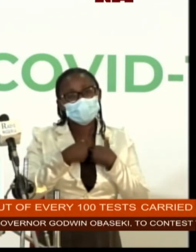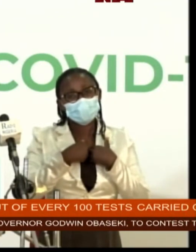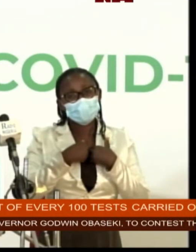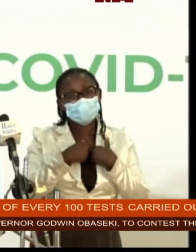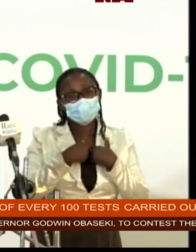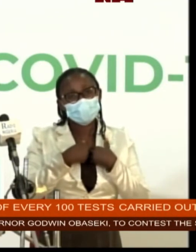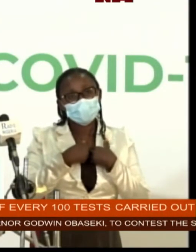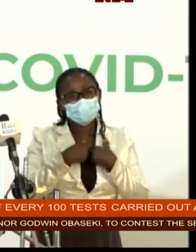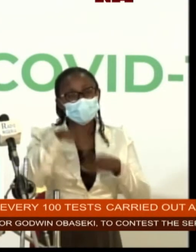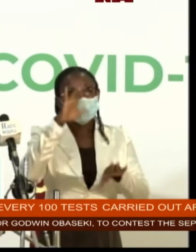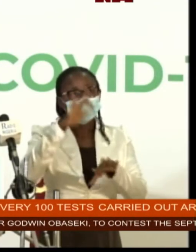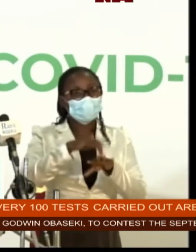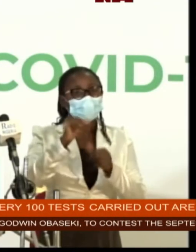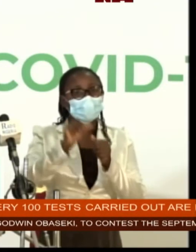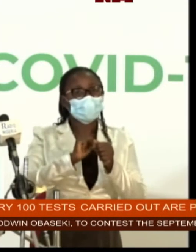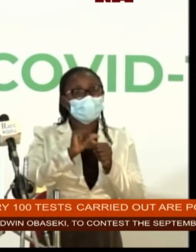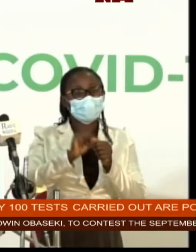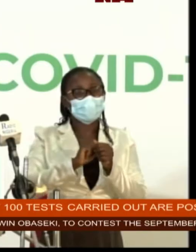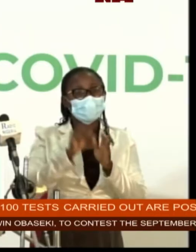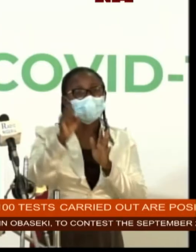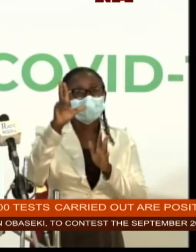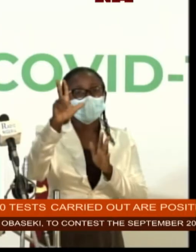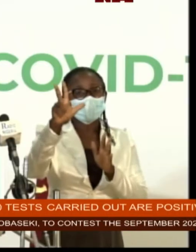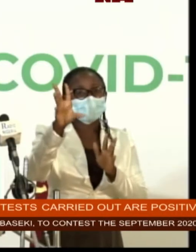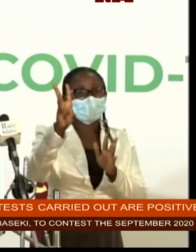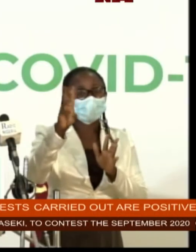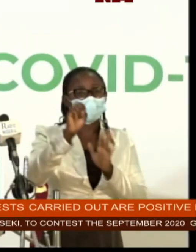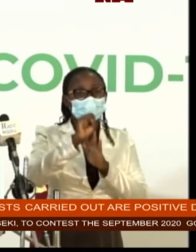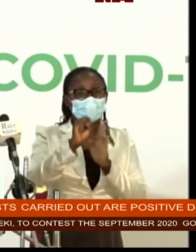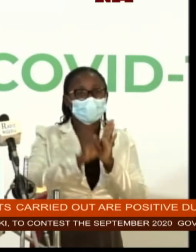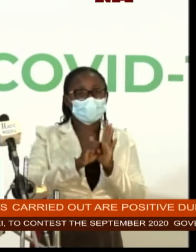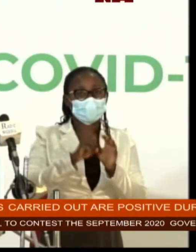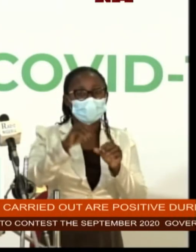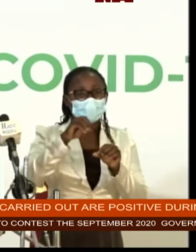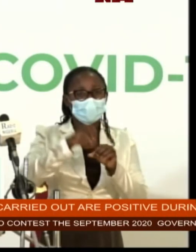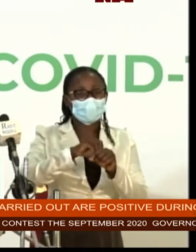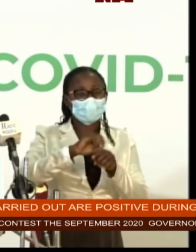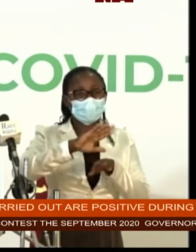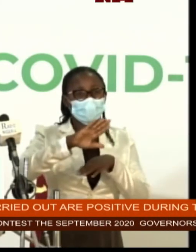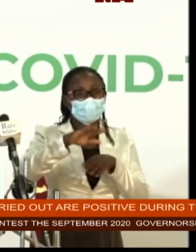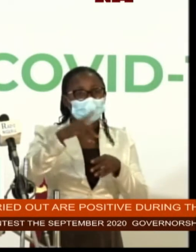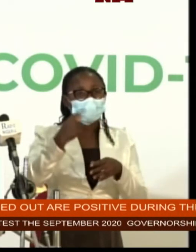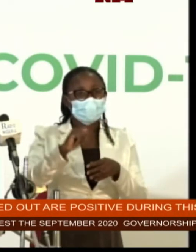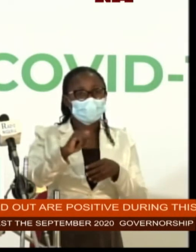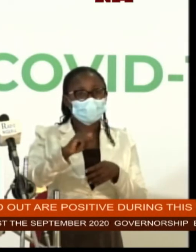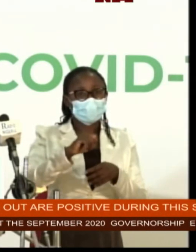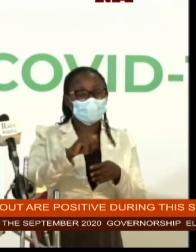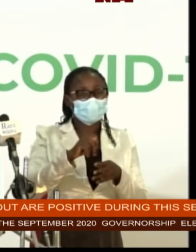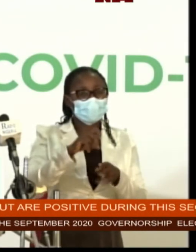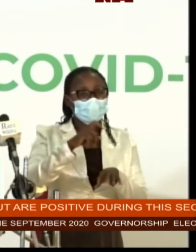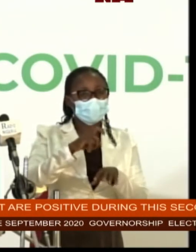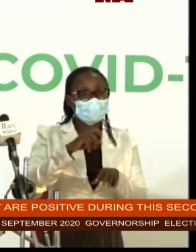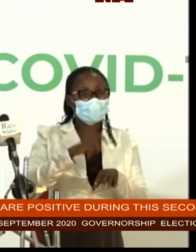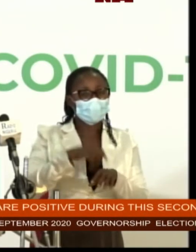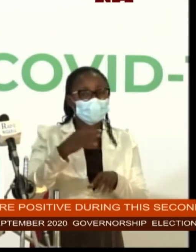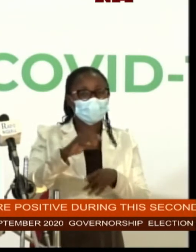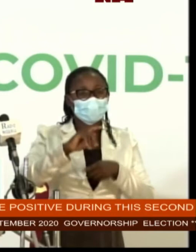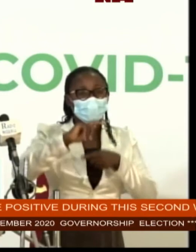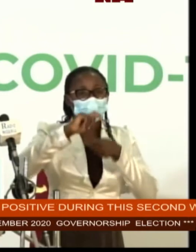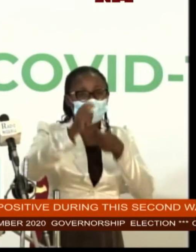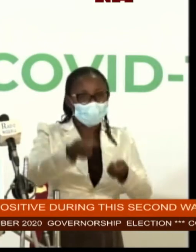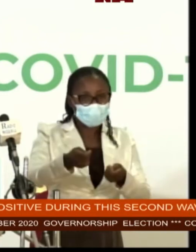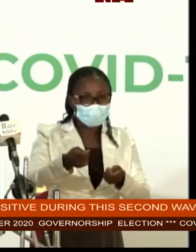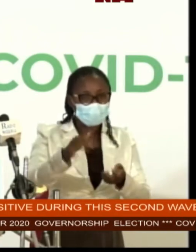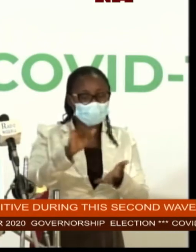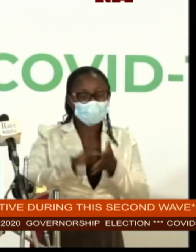of the Federal Republic of Nigeria. In terms of grants that have gone out to the states under the